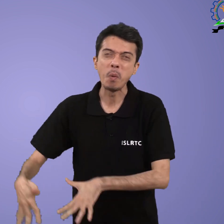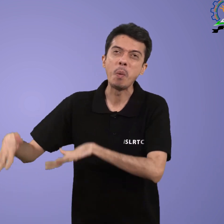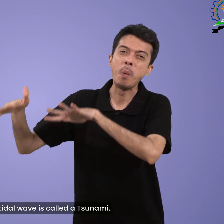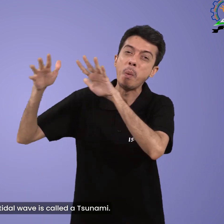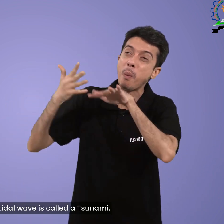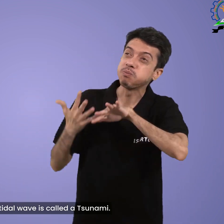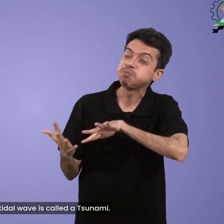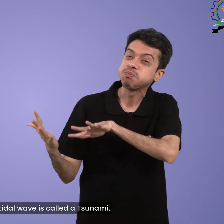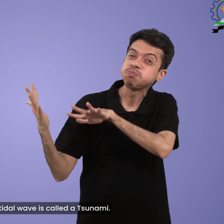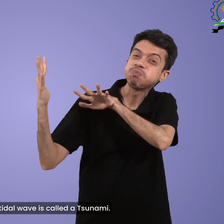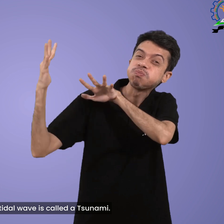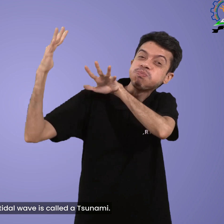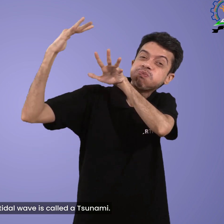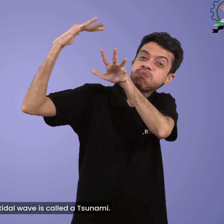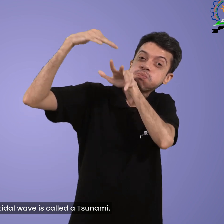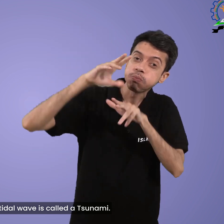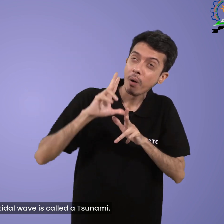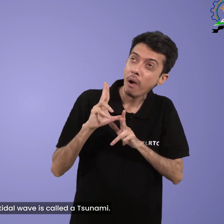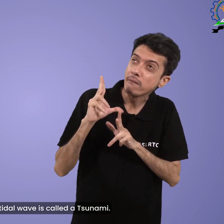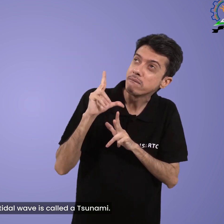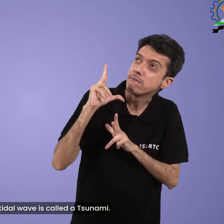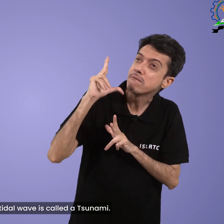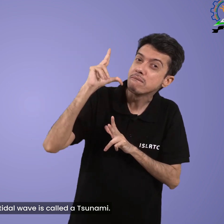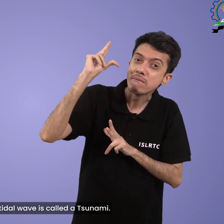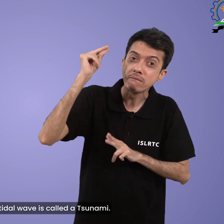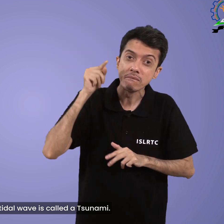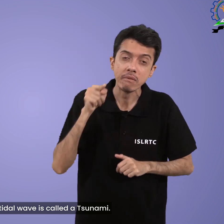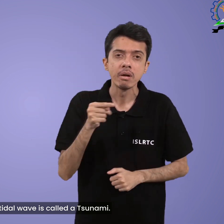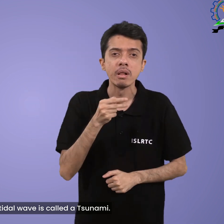A very large tidal wave is called a tsunami.